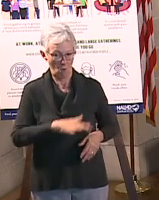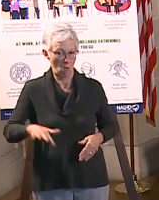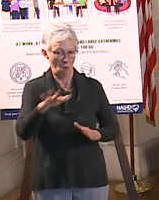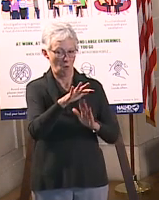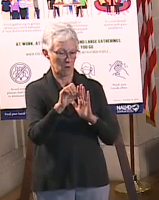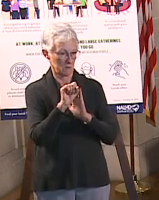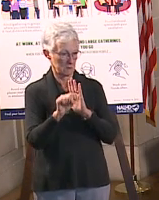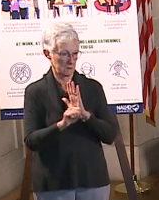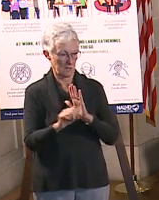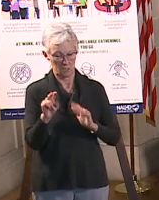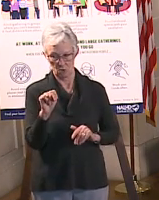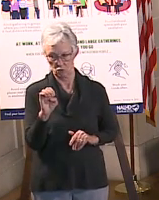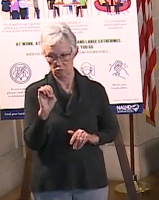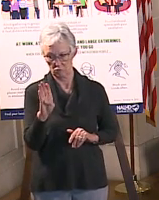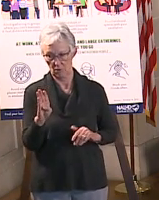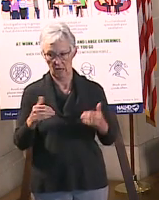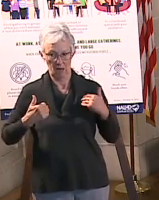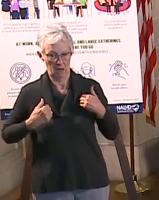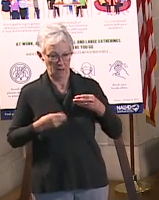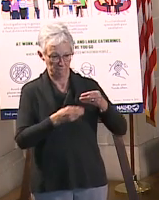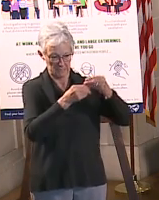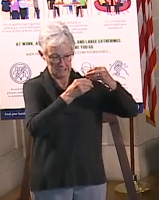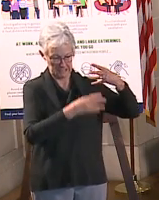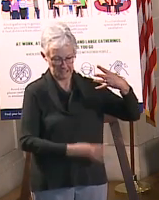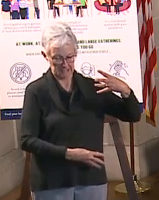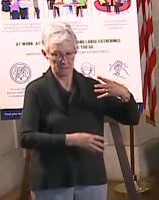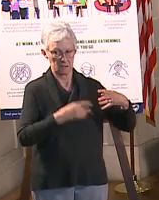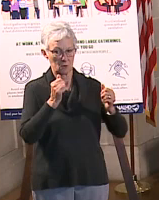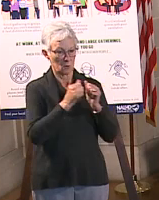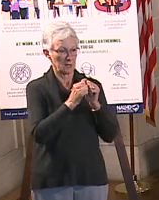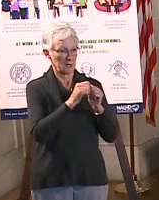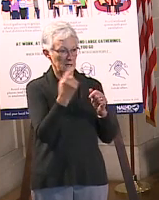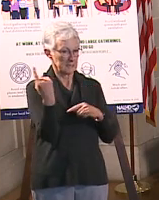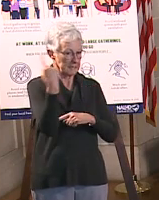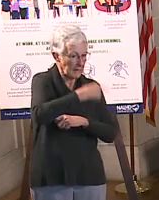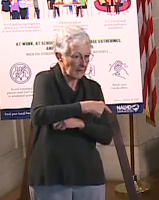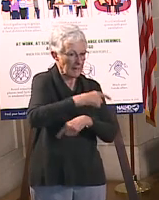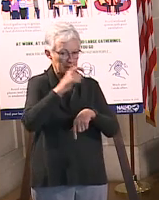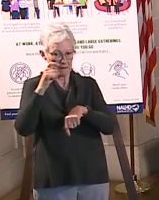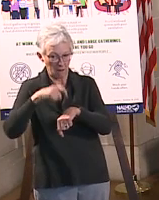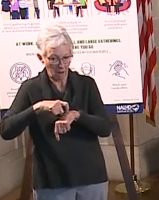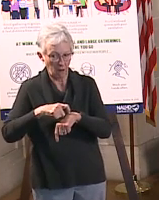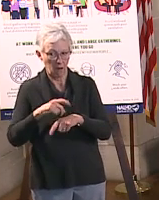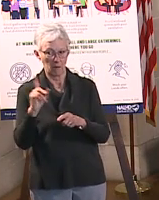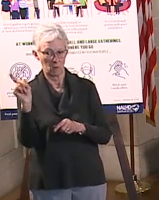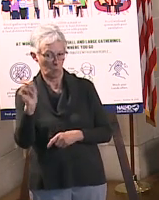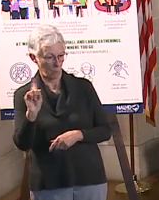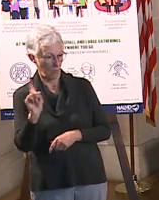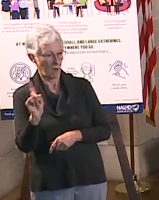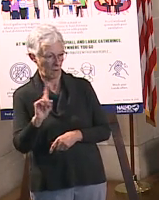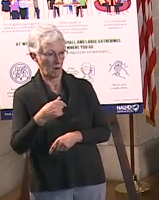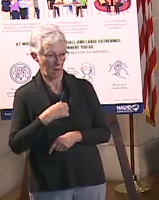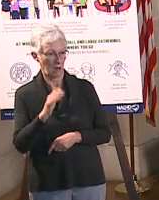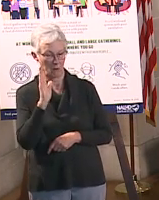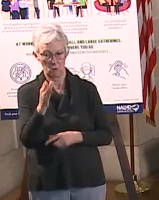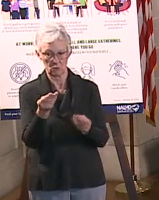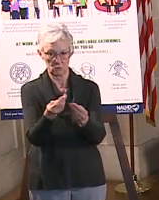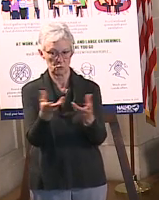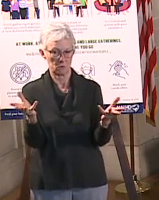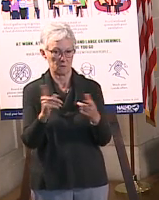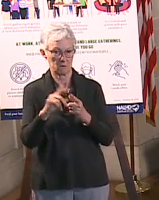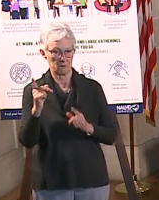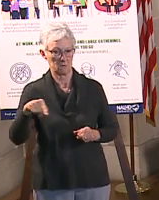have a list of those showing the specific dates, times, and locations, which I'll distribute to all the media outlets at the end of this